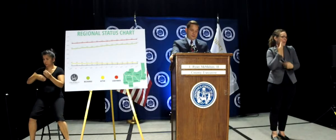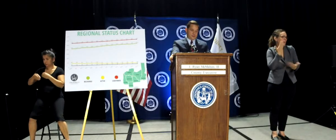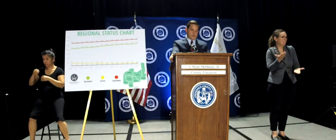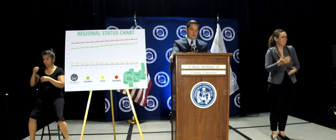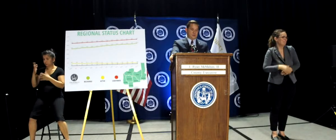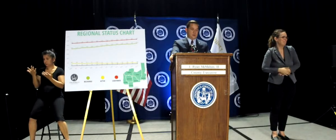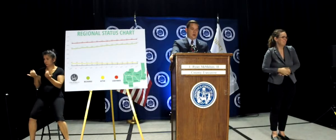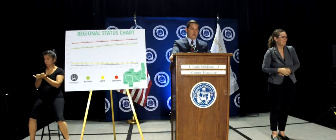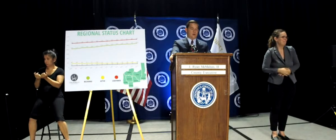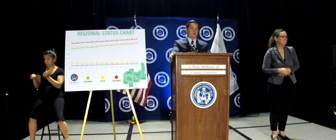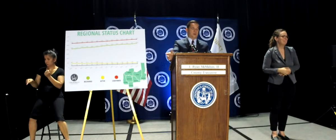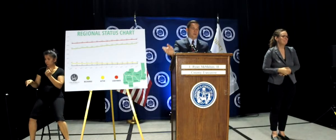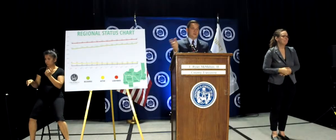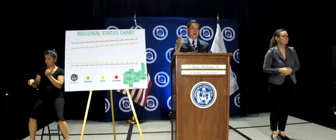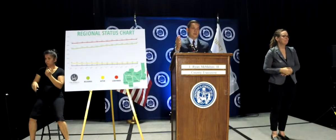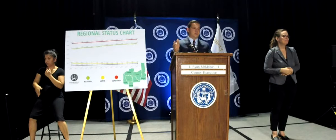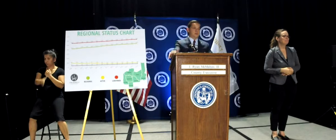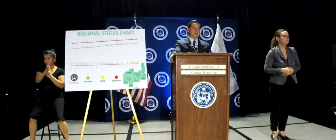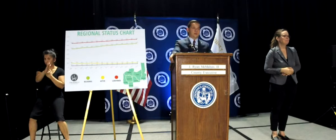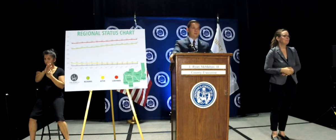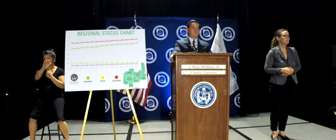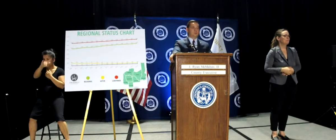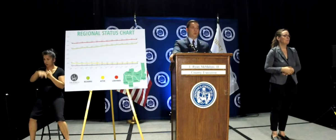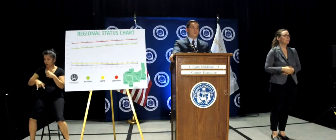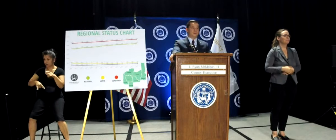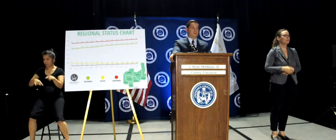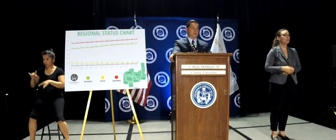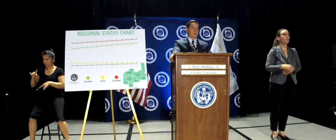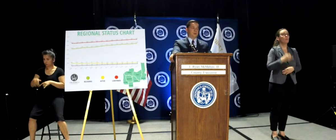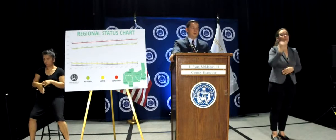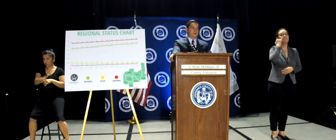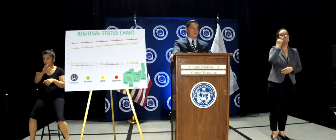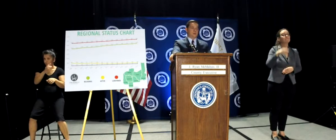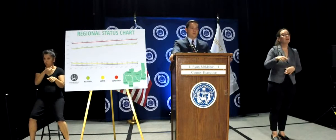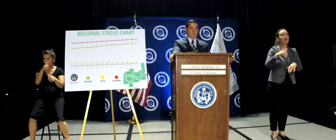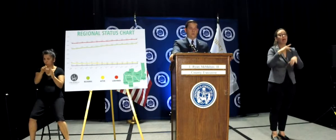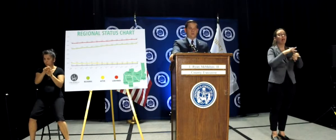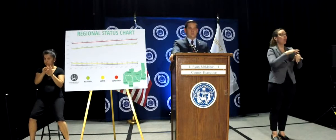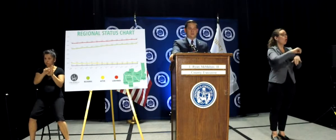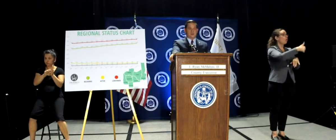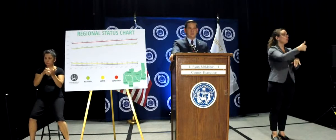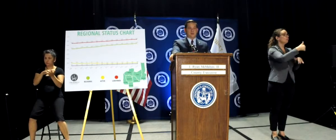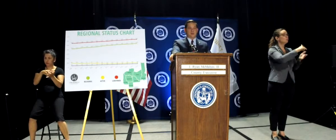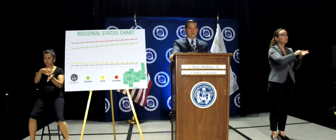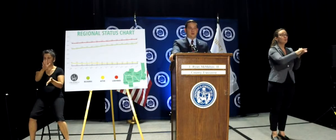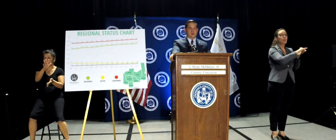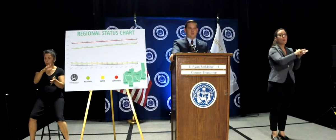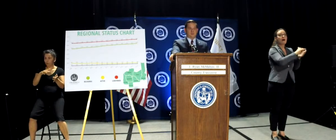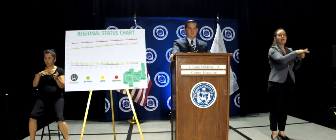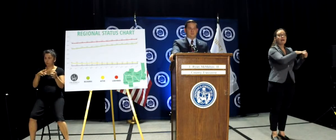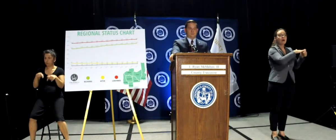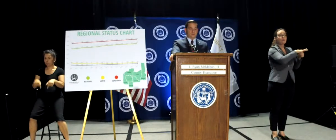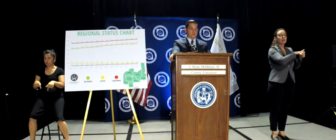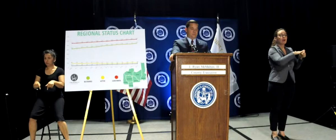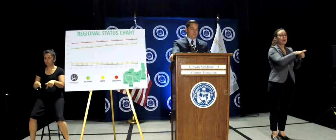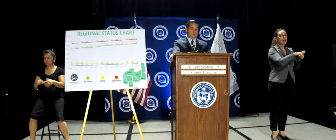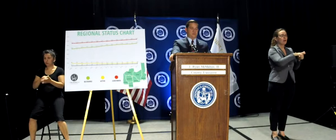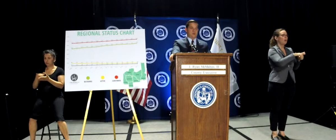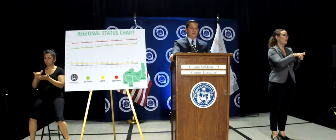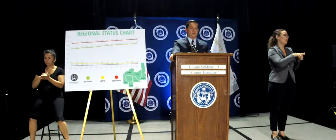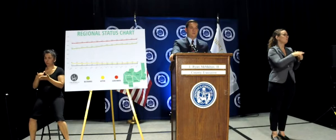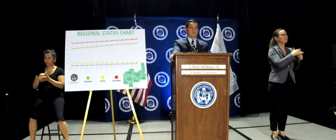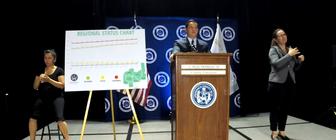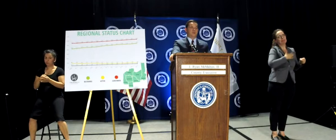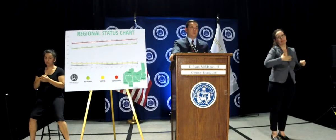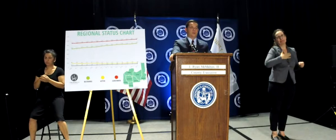going to quarantine, or from another state on the list, you're going to quarantine. But some people will come into the state, and I'm